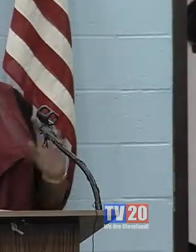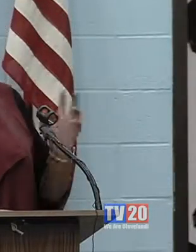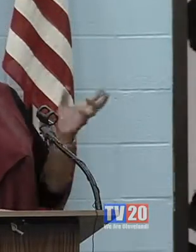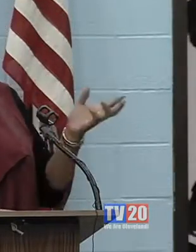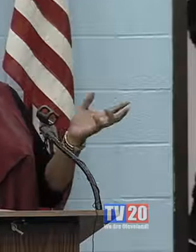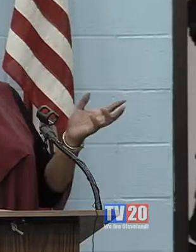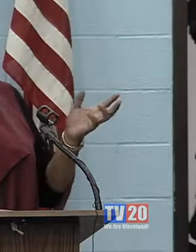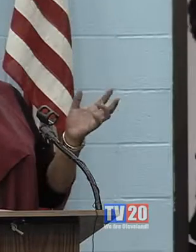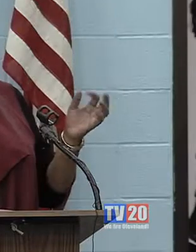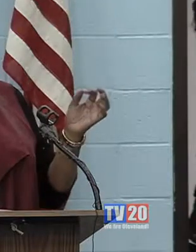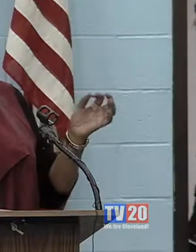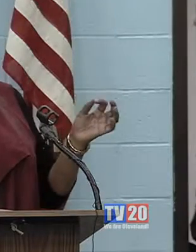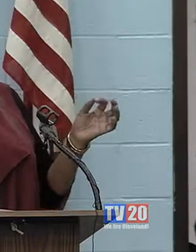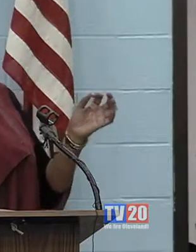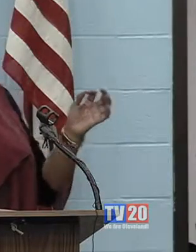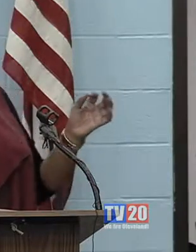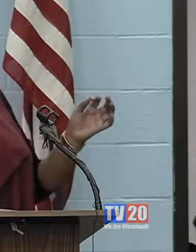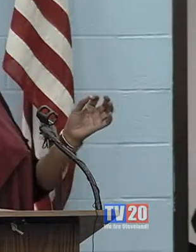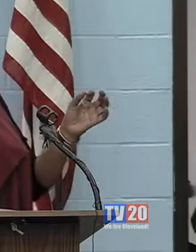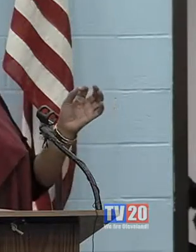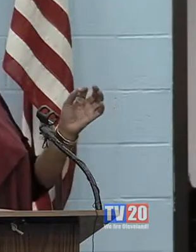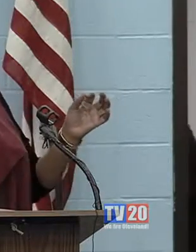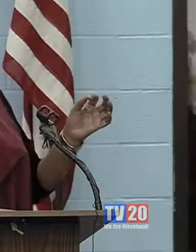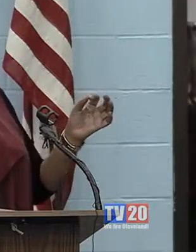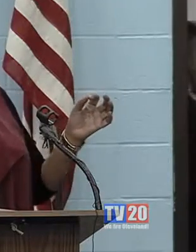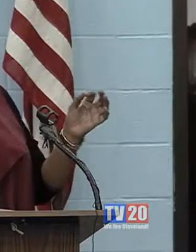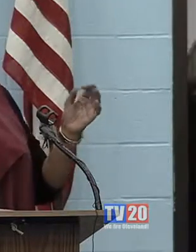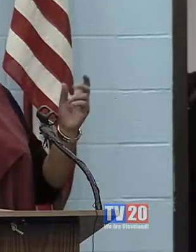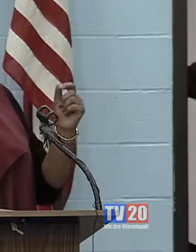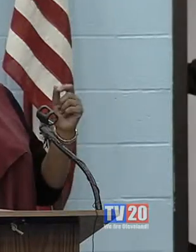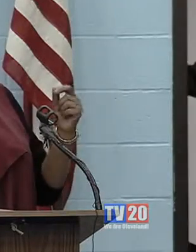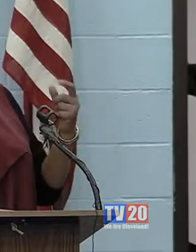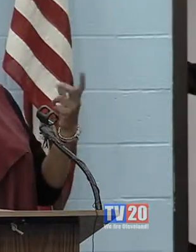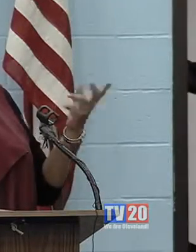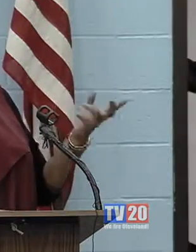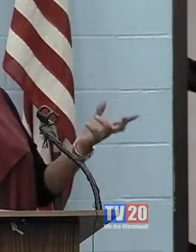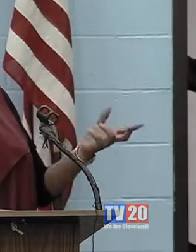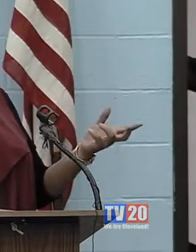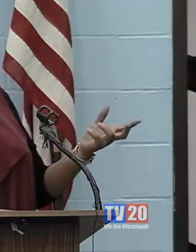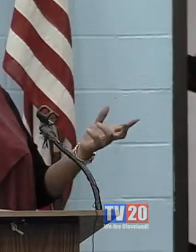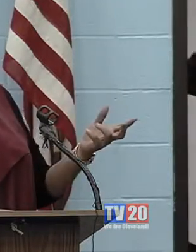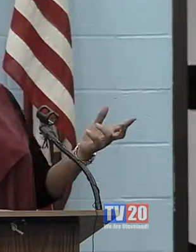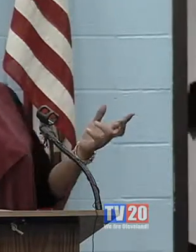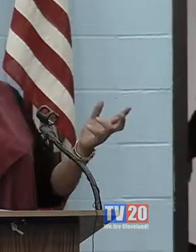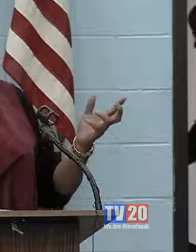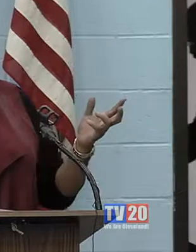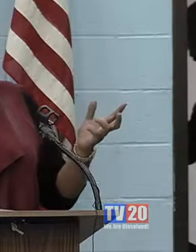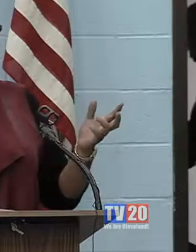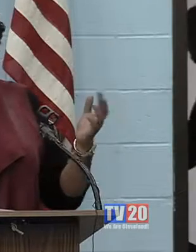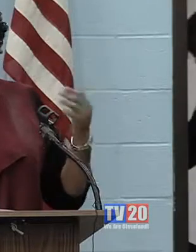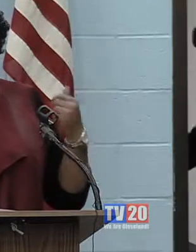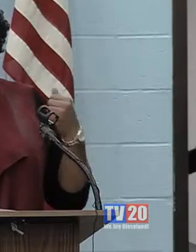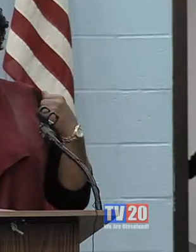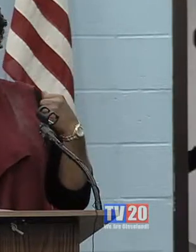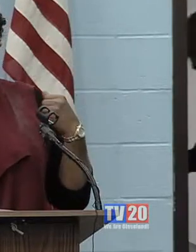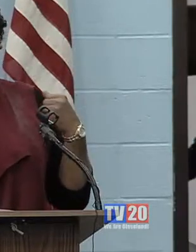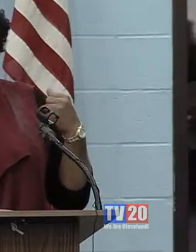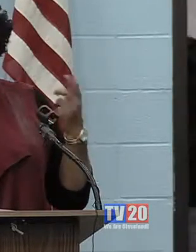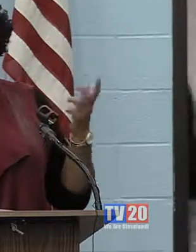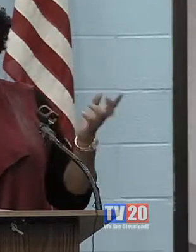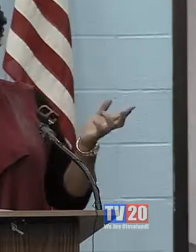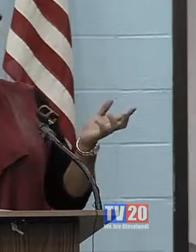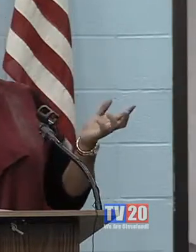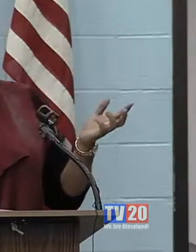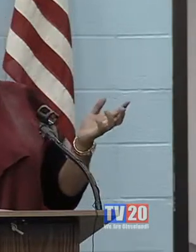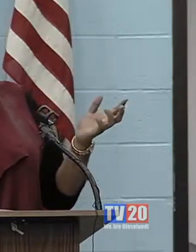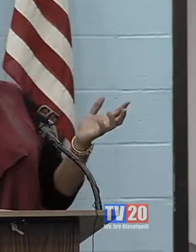literally very close to losing their sight over something like cataracts that they can